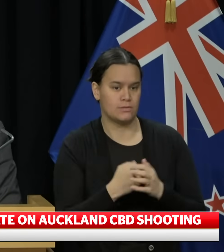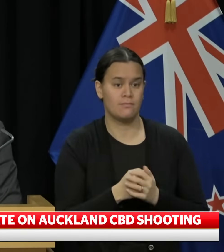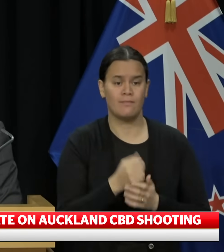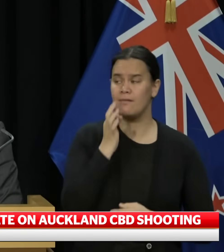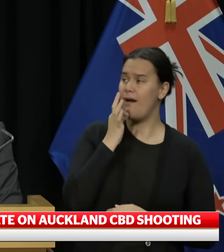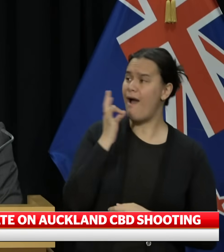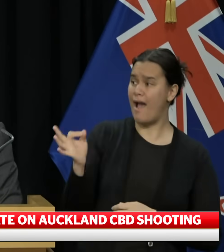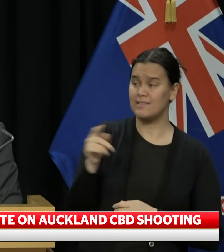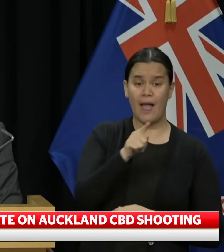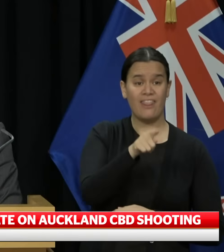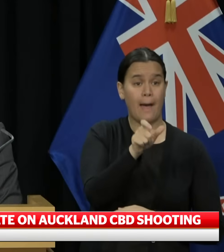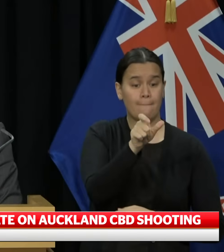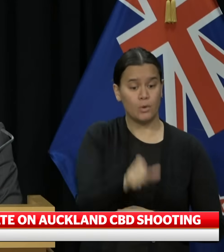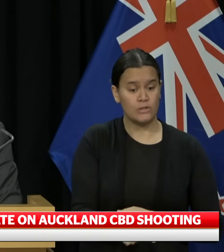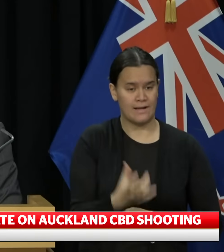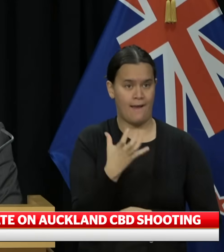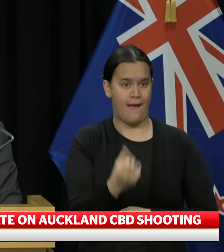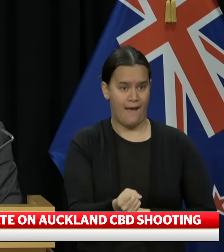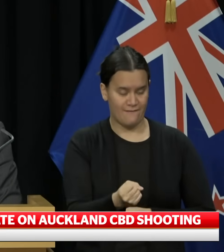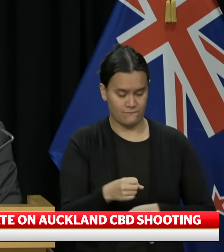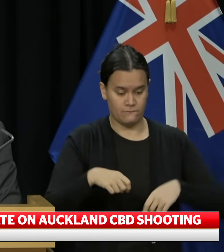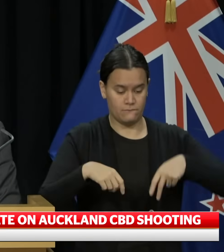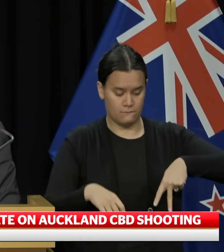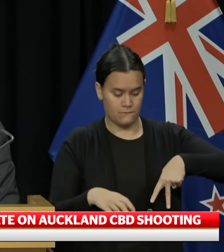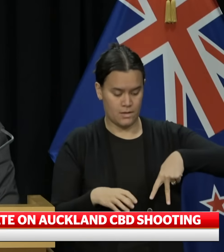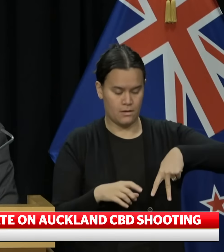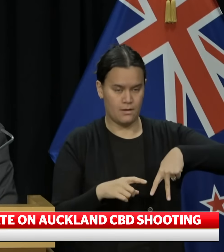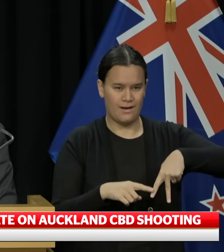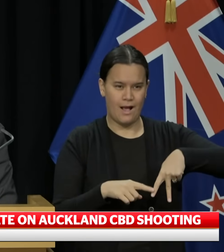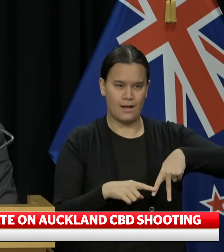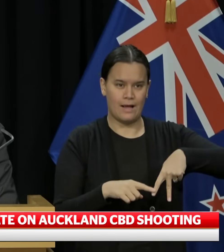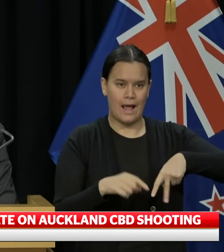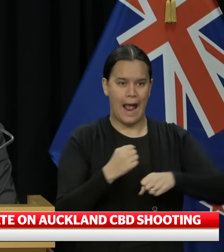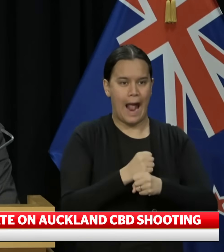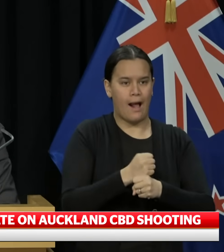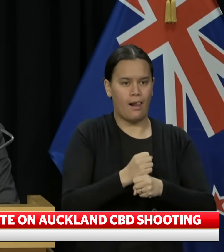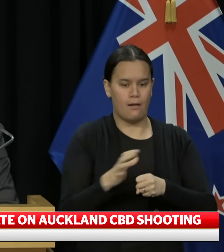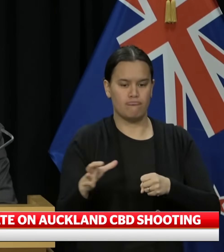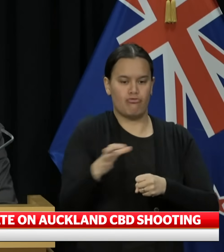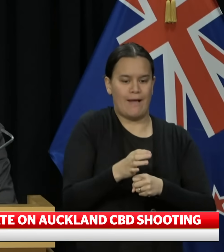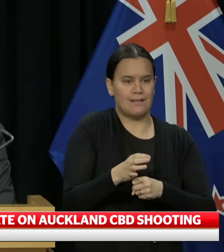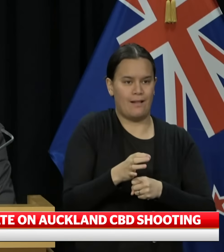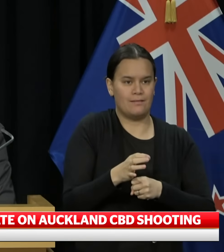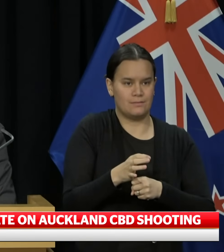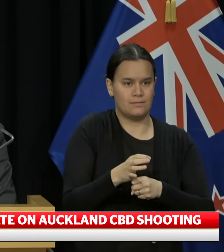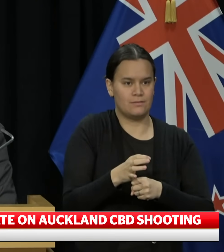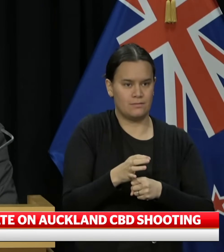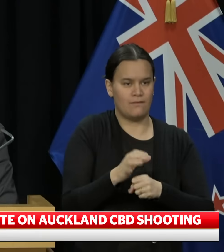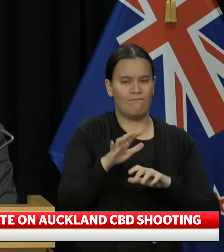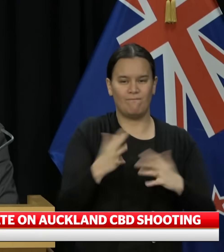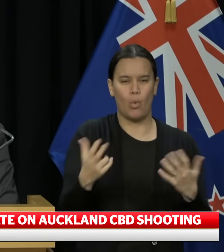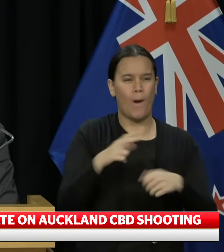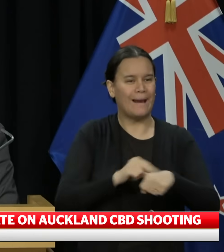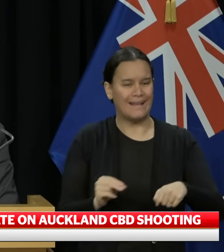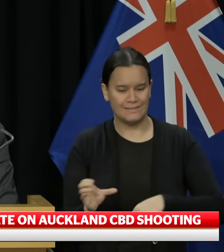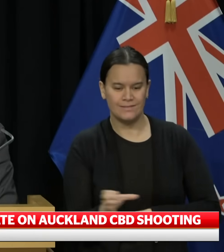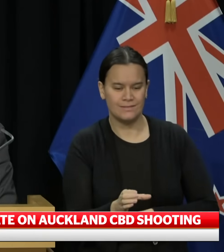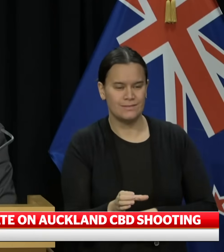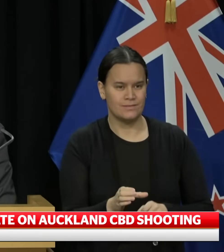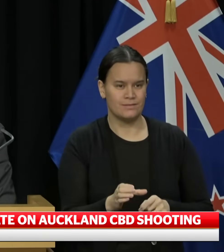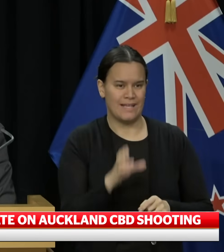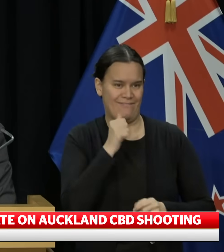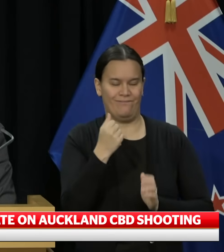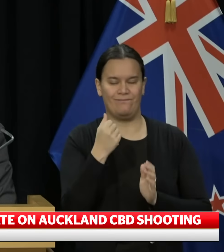they able to get into that building with a pump-action shotgun? I'm not able to share any information about the identity